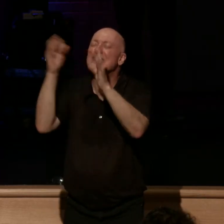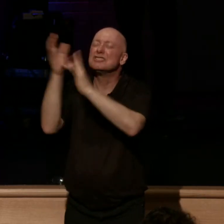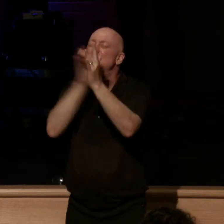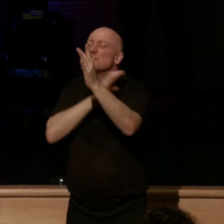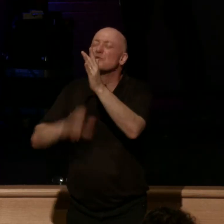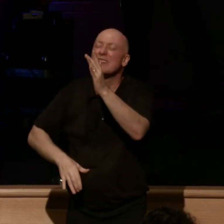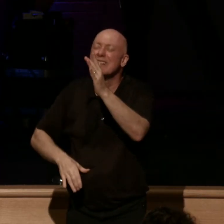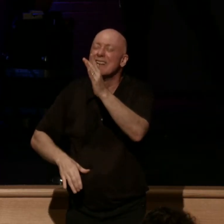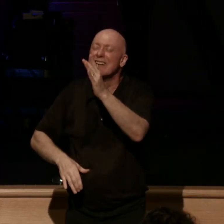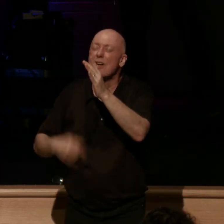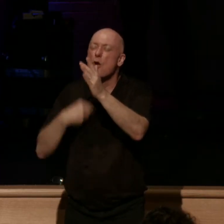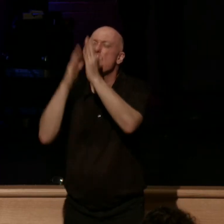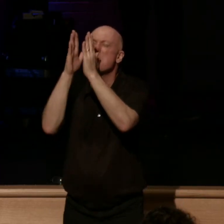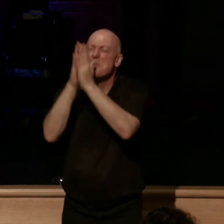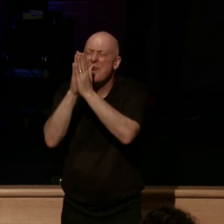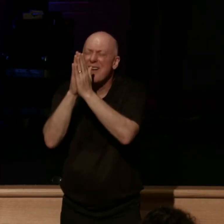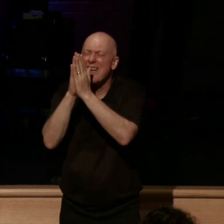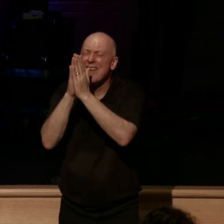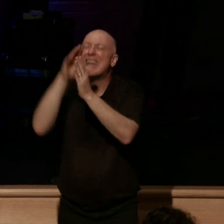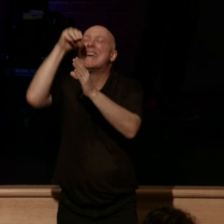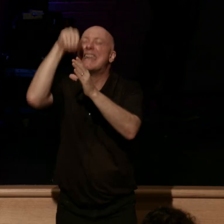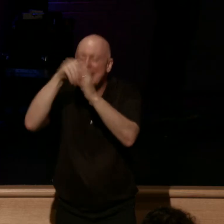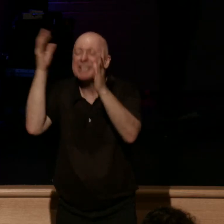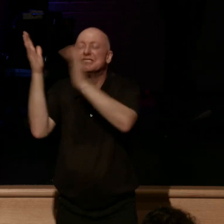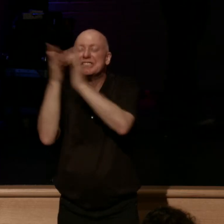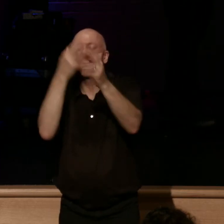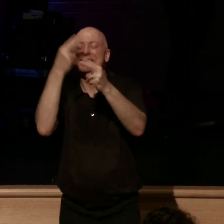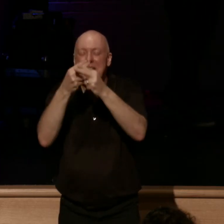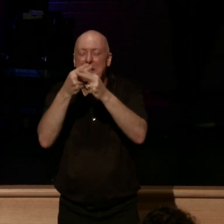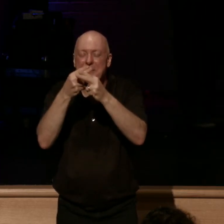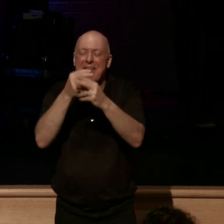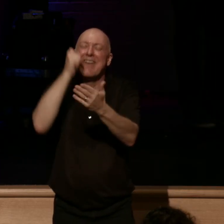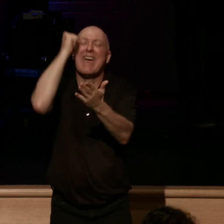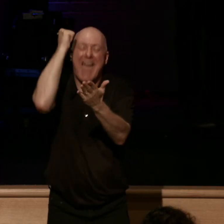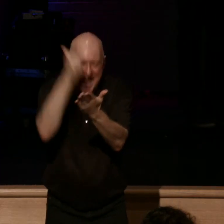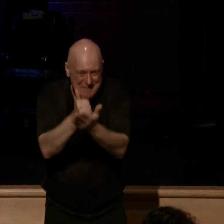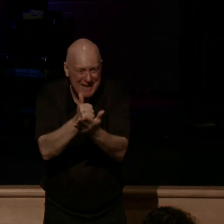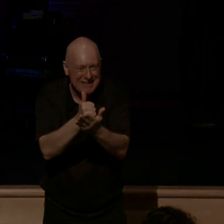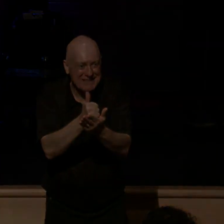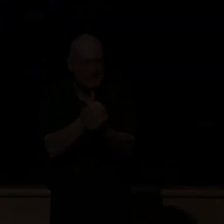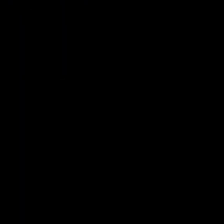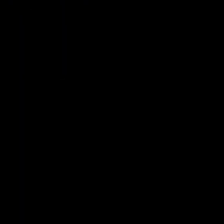Jesus Christ. And we pray this in Jesus' name. Amen.